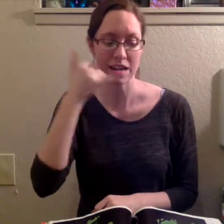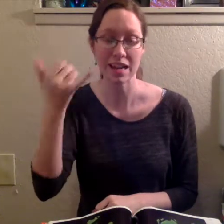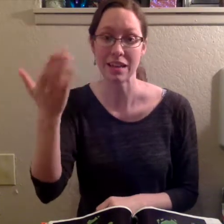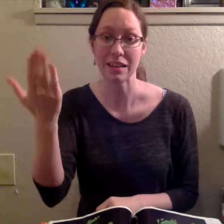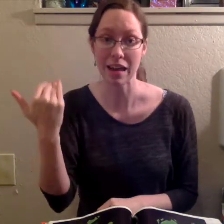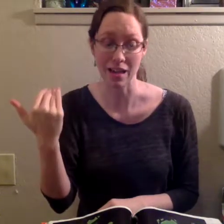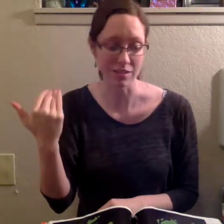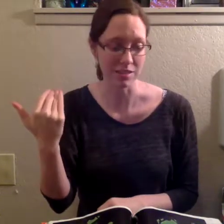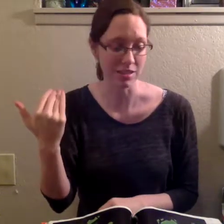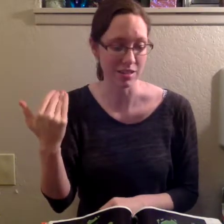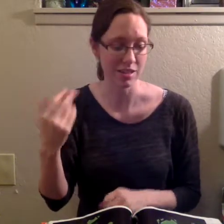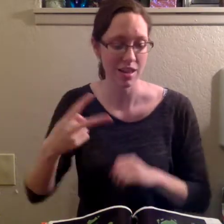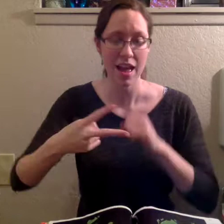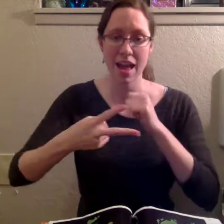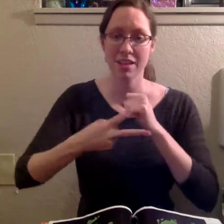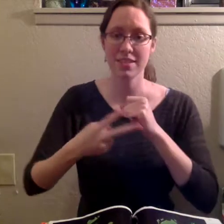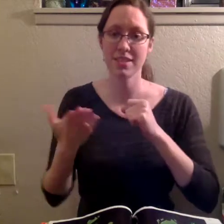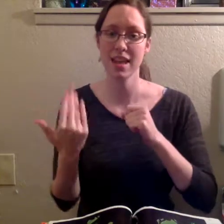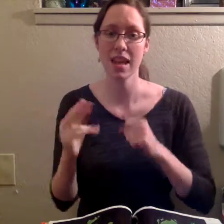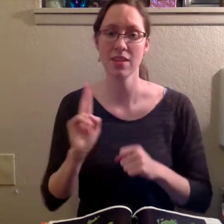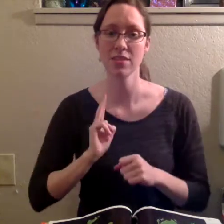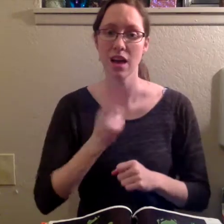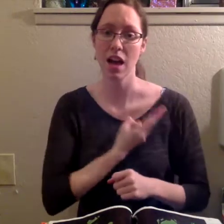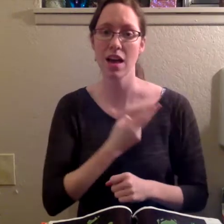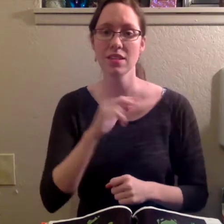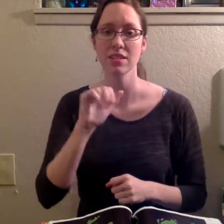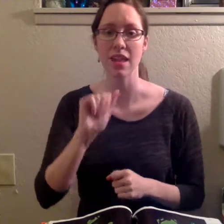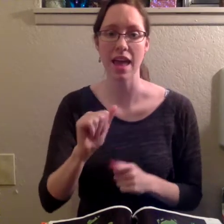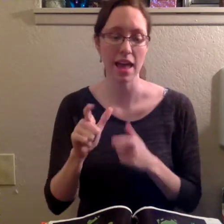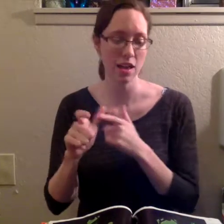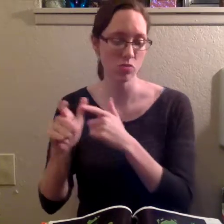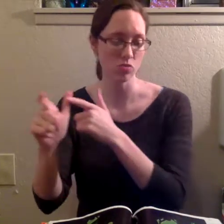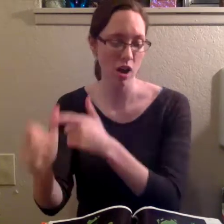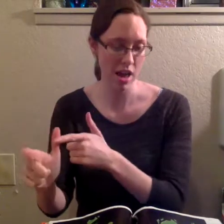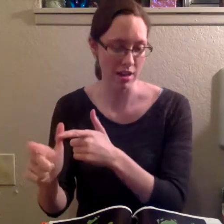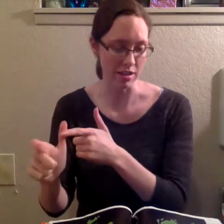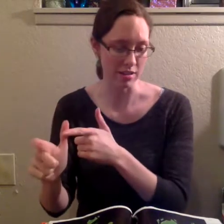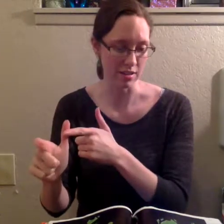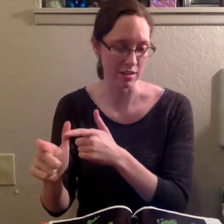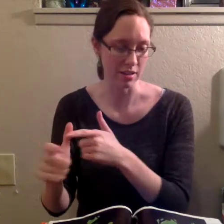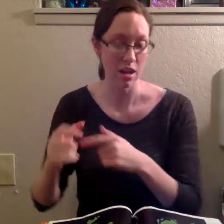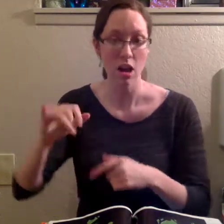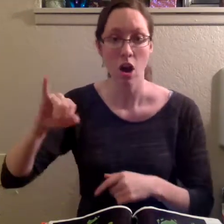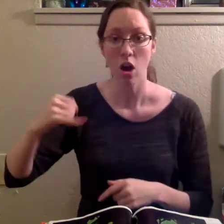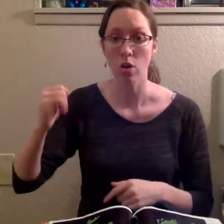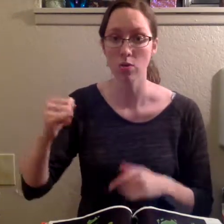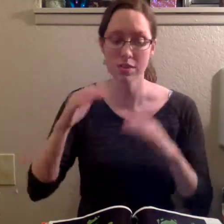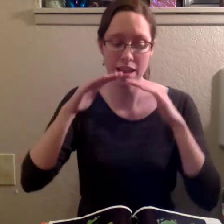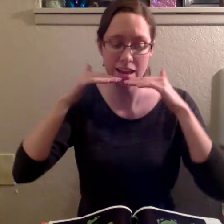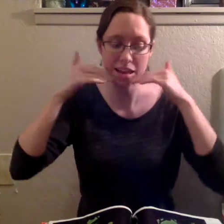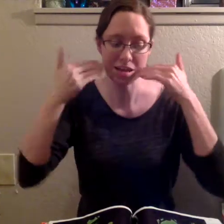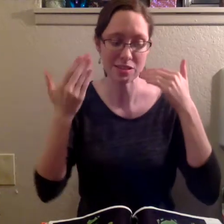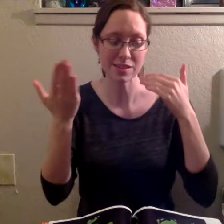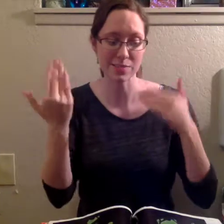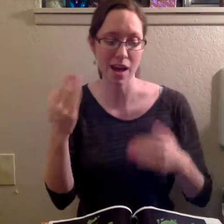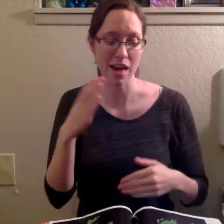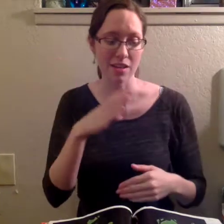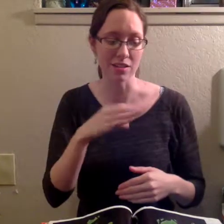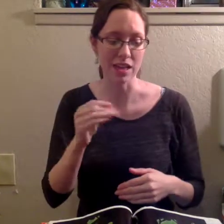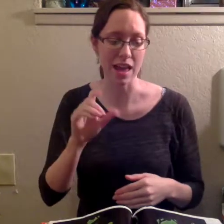Barry yelled. "Saved us a run." Jose smiled